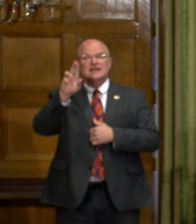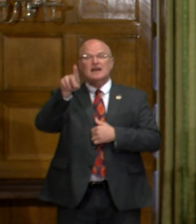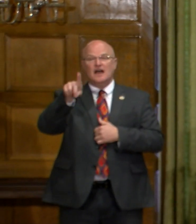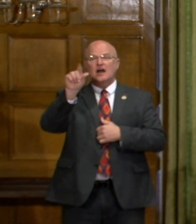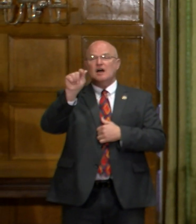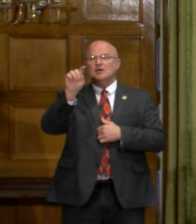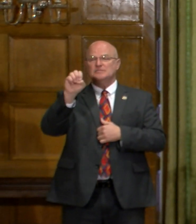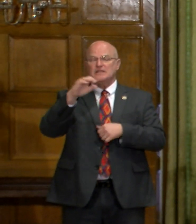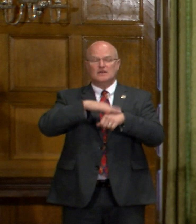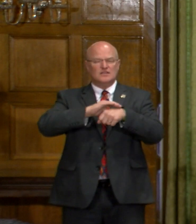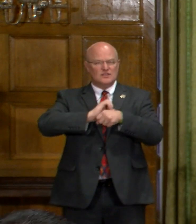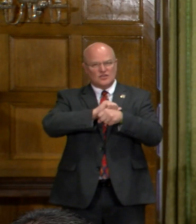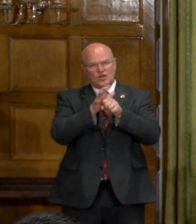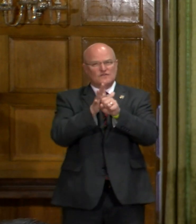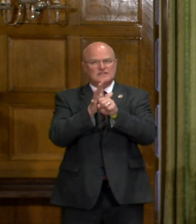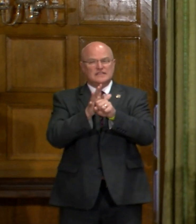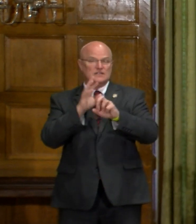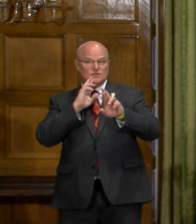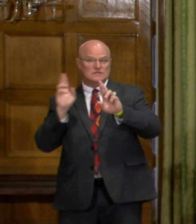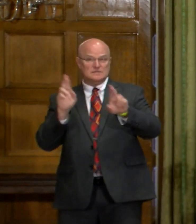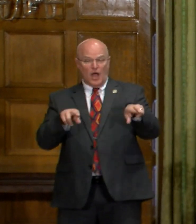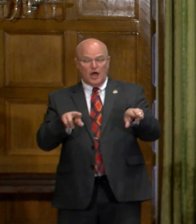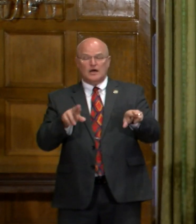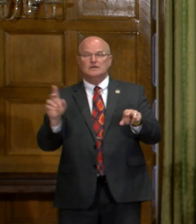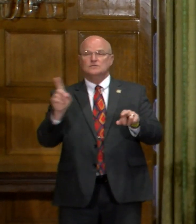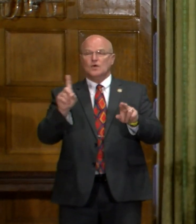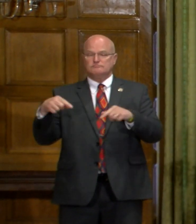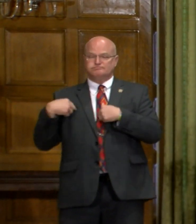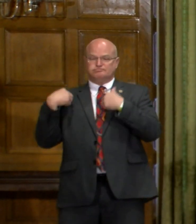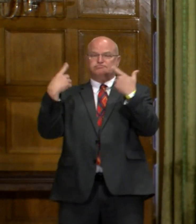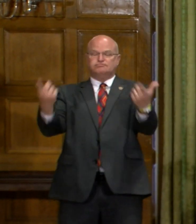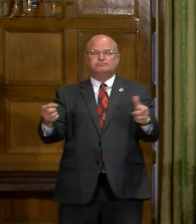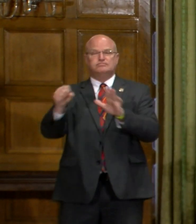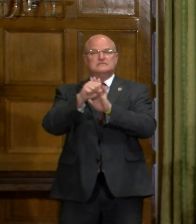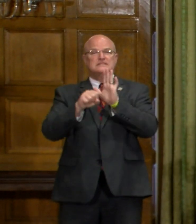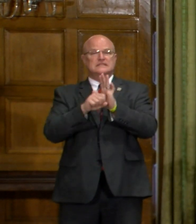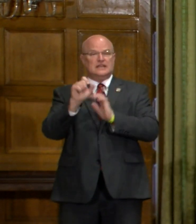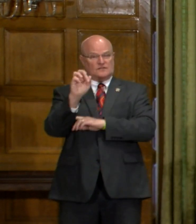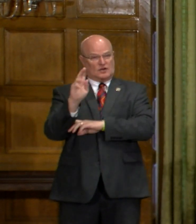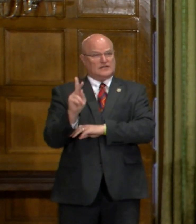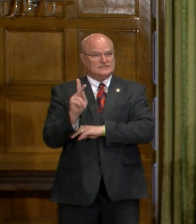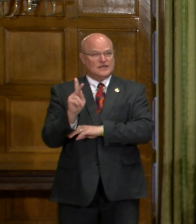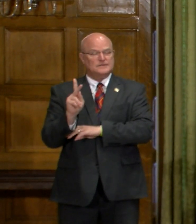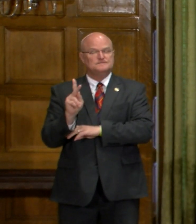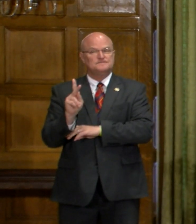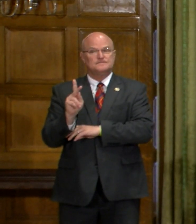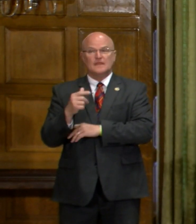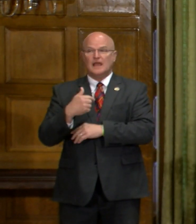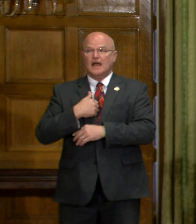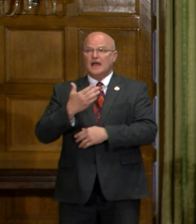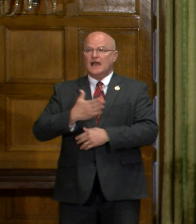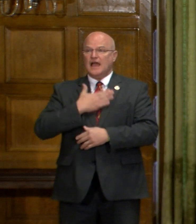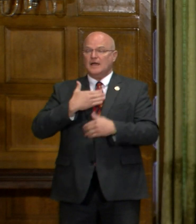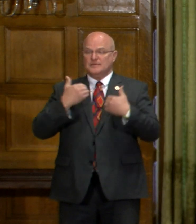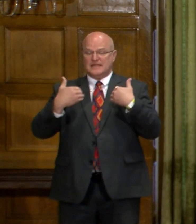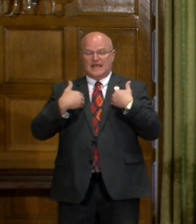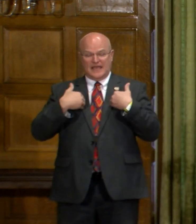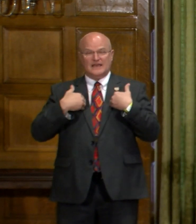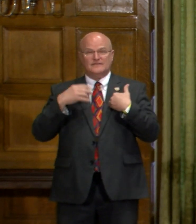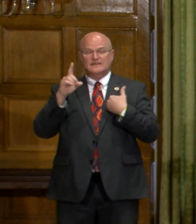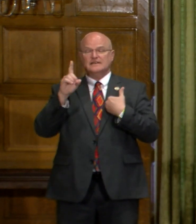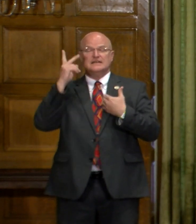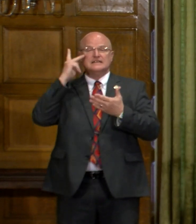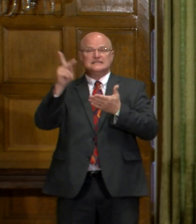on our COVID-19 response and where we are here in the state of Arkansas. I am delighted to be joined